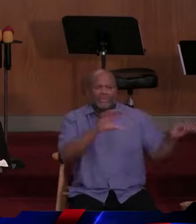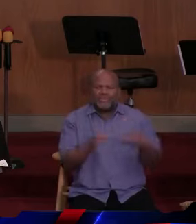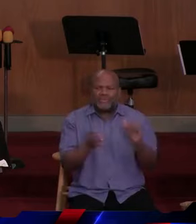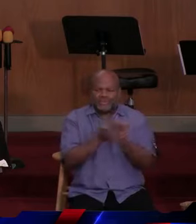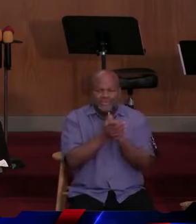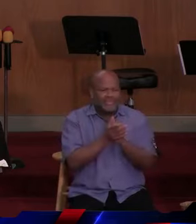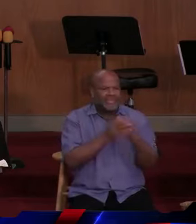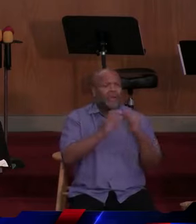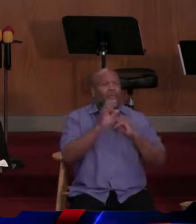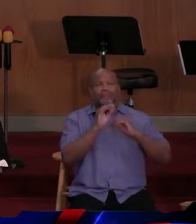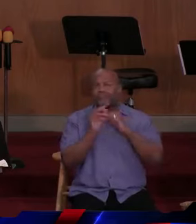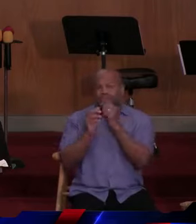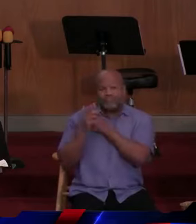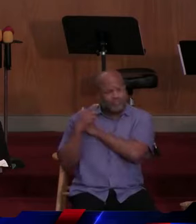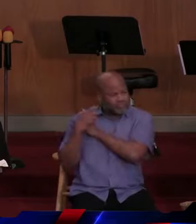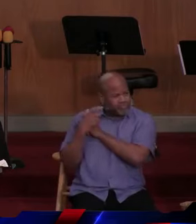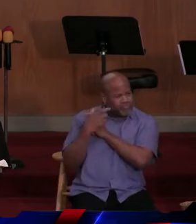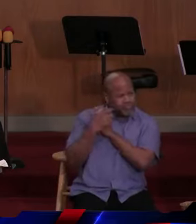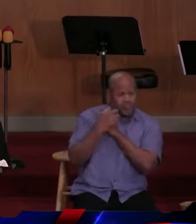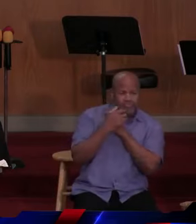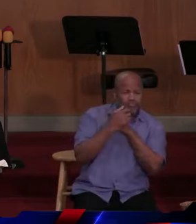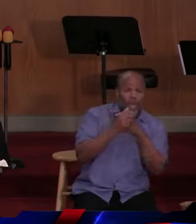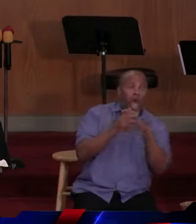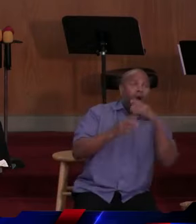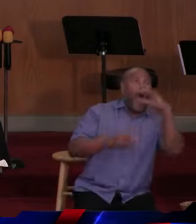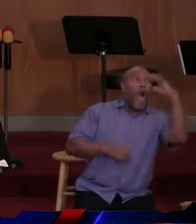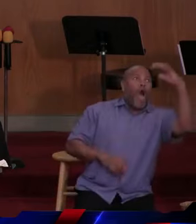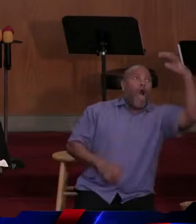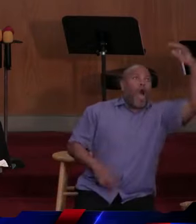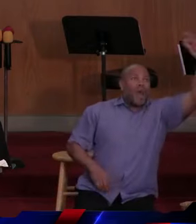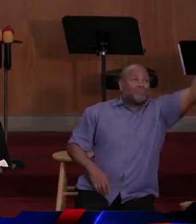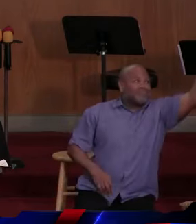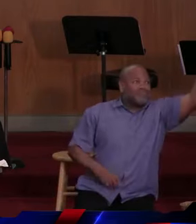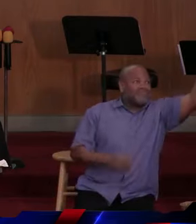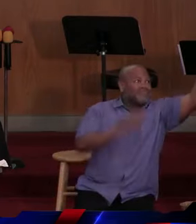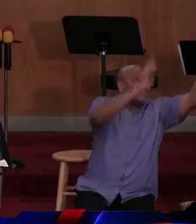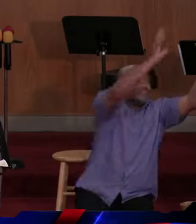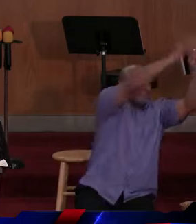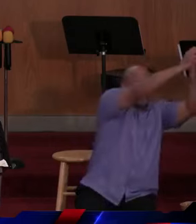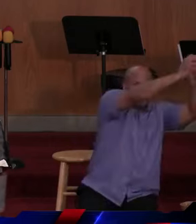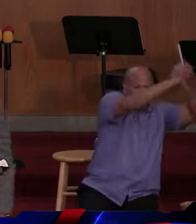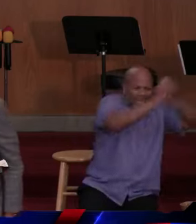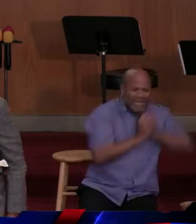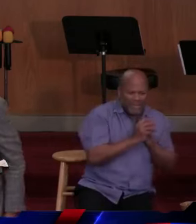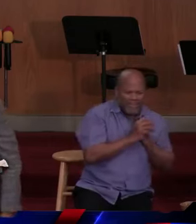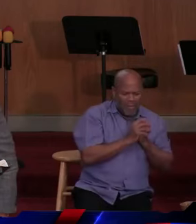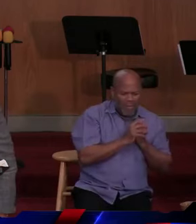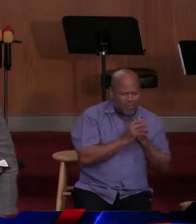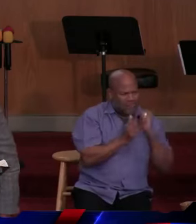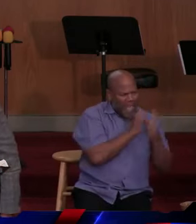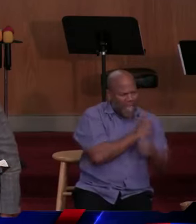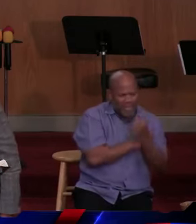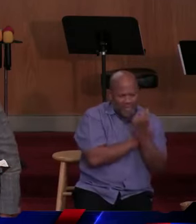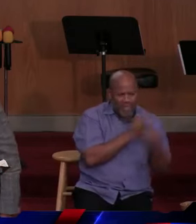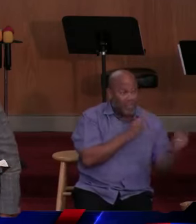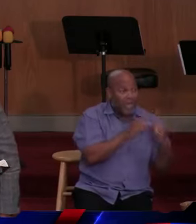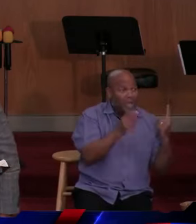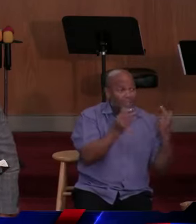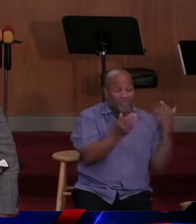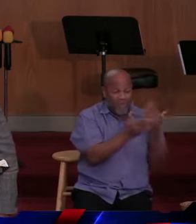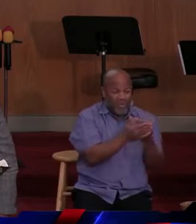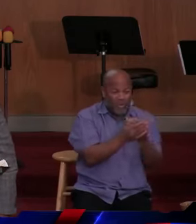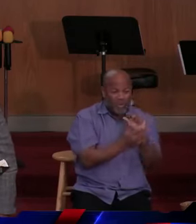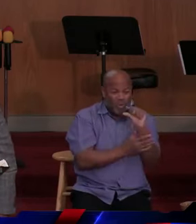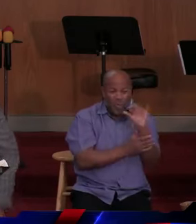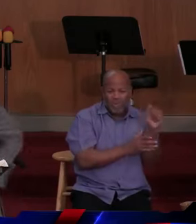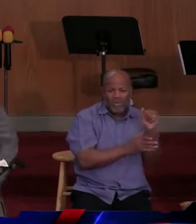an interception, and he was so fast, he would outrun everybody. But Brother Warren, before he got to the goal line,